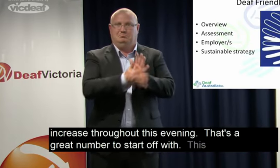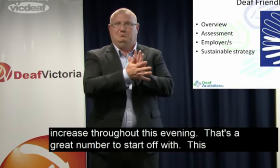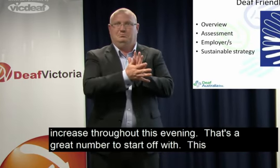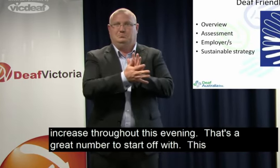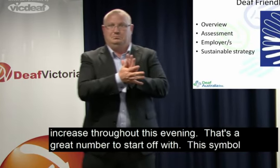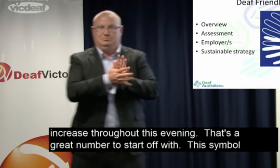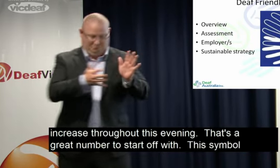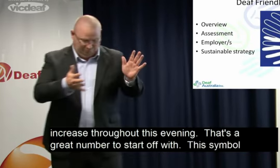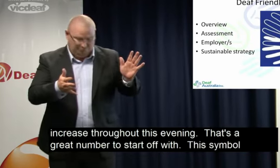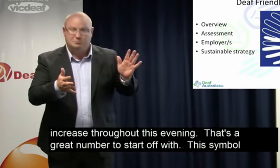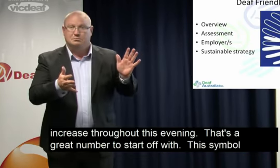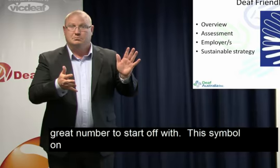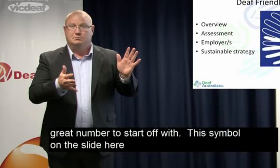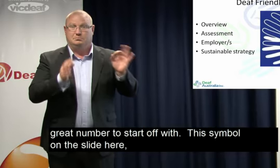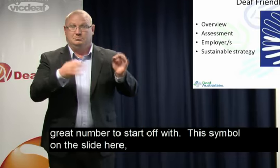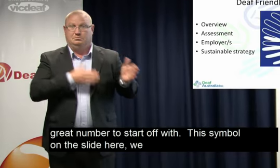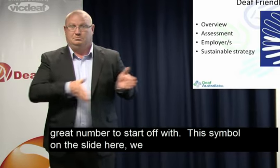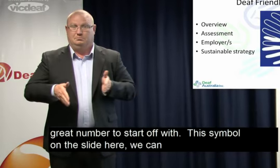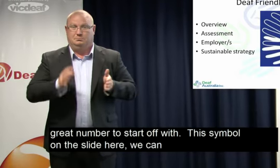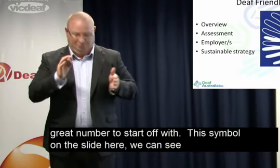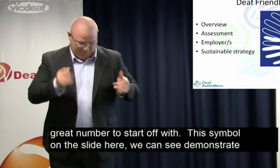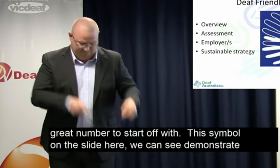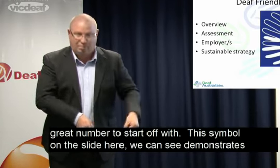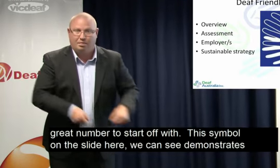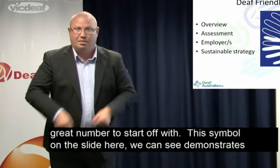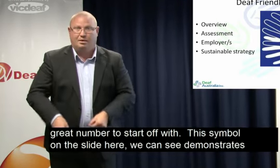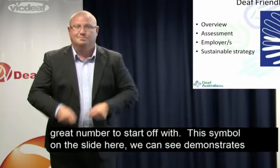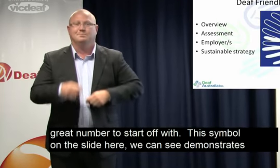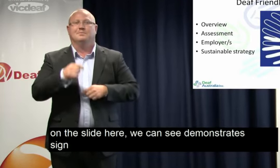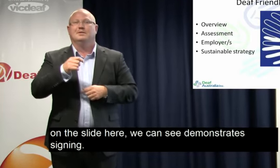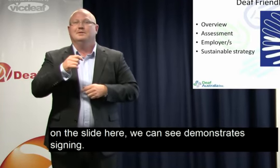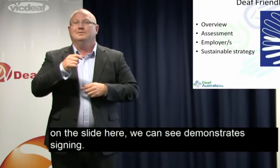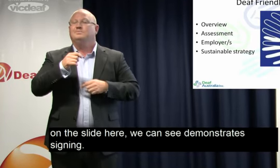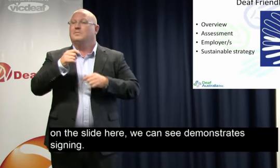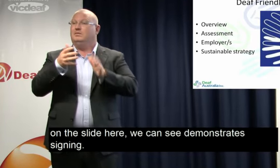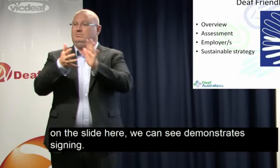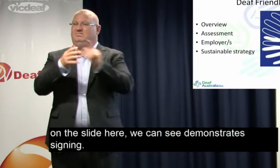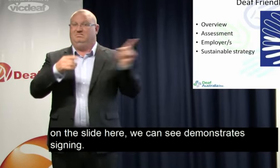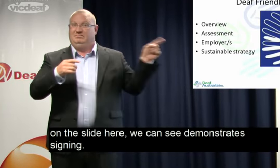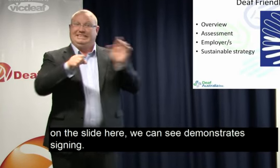can see demonstrates signing. Sorry, do I need to reposition myself for the camera? Okay.